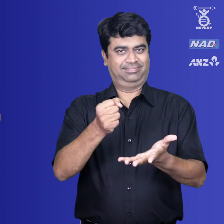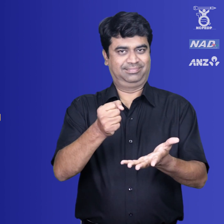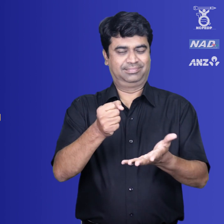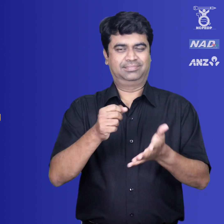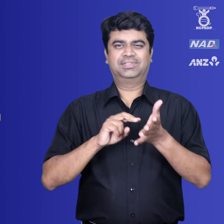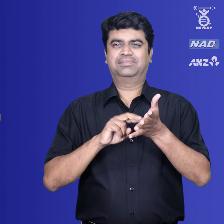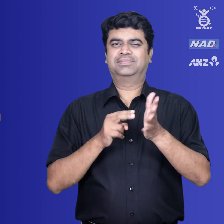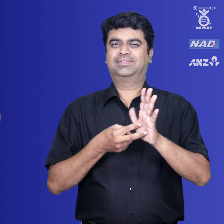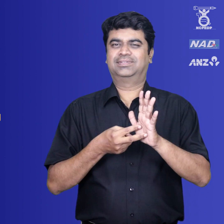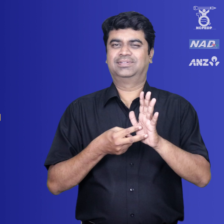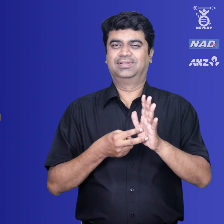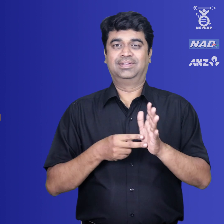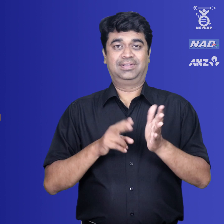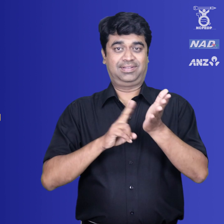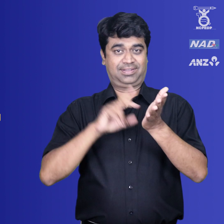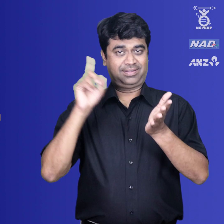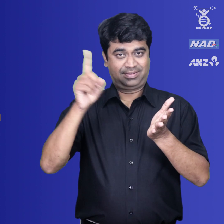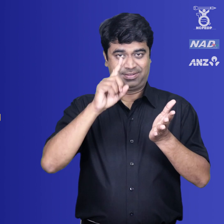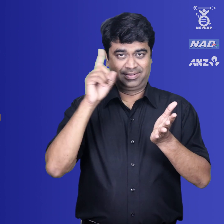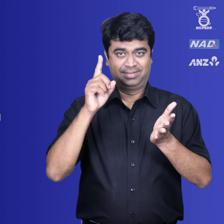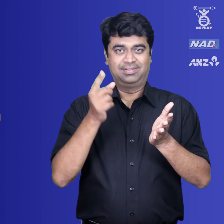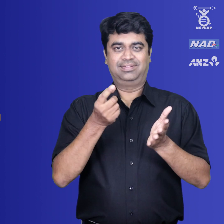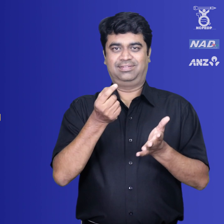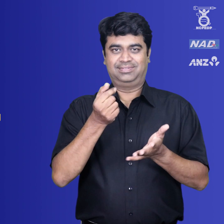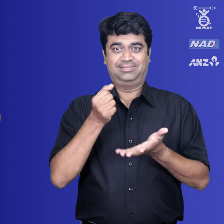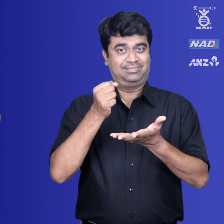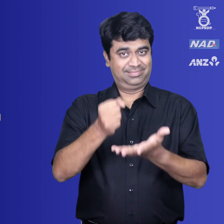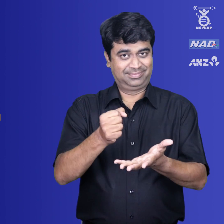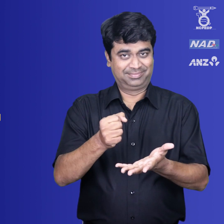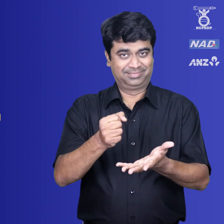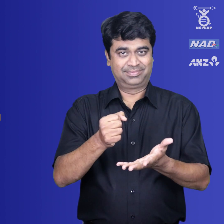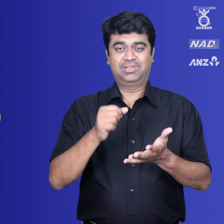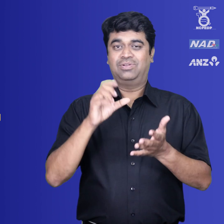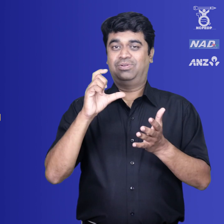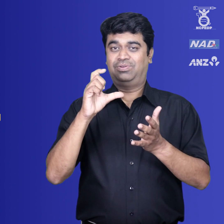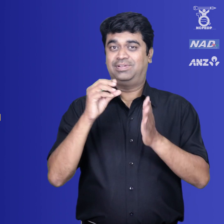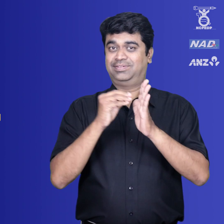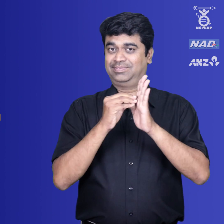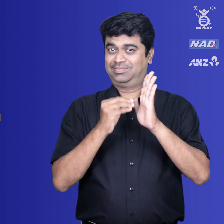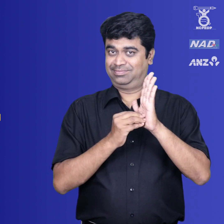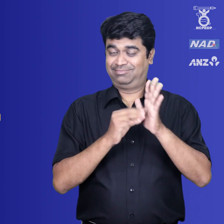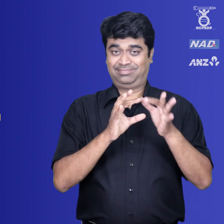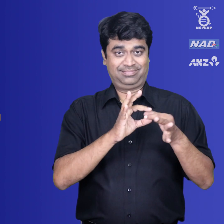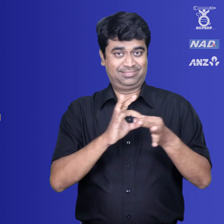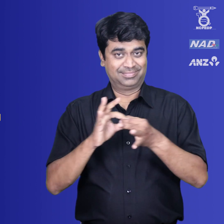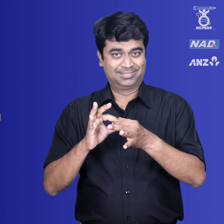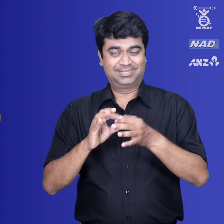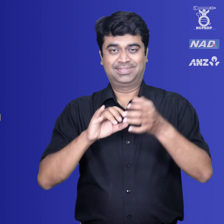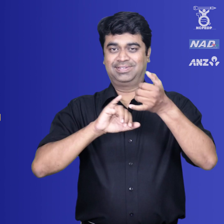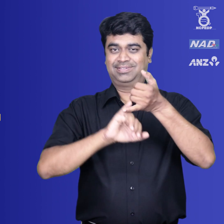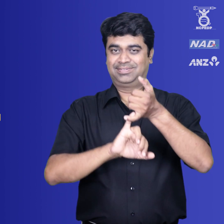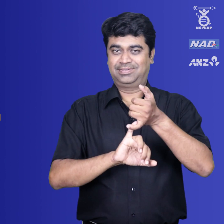Fund means the national fund constituted under Section